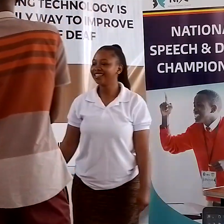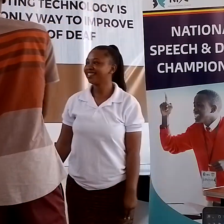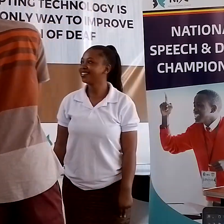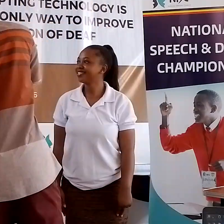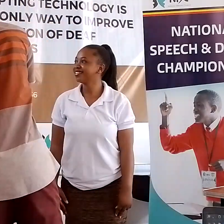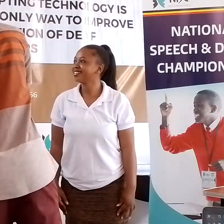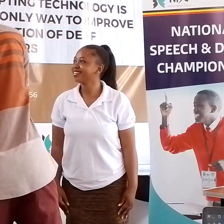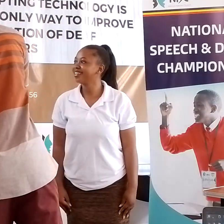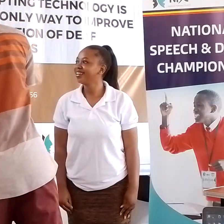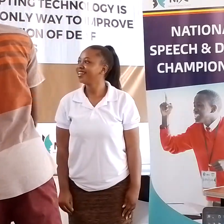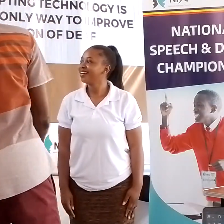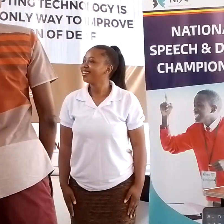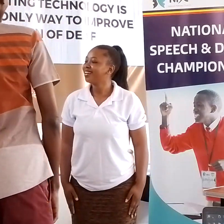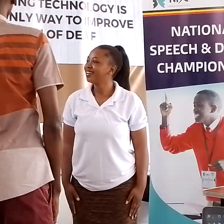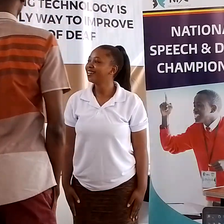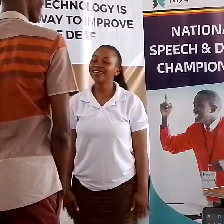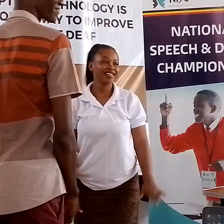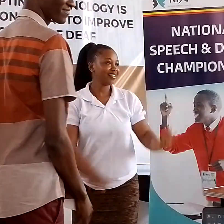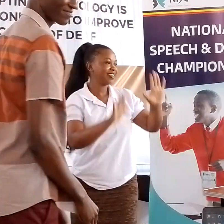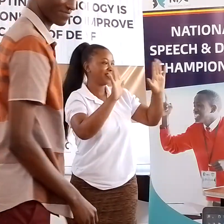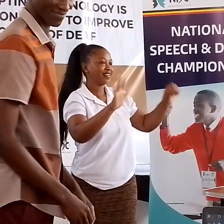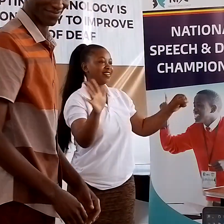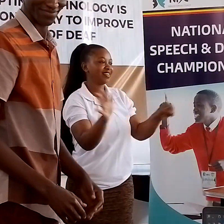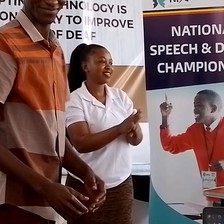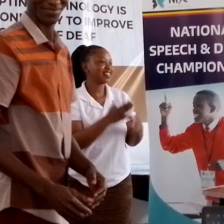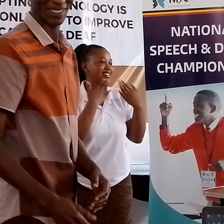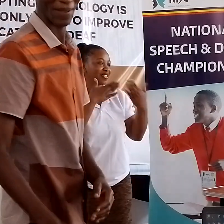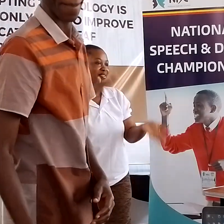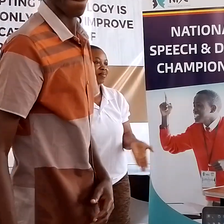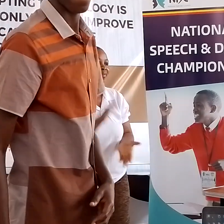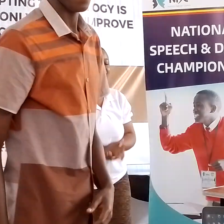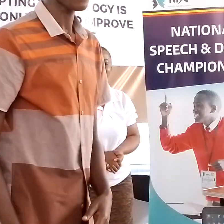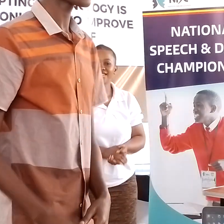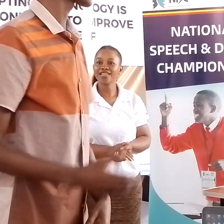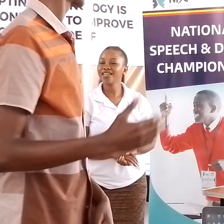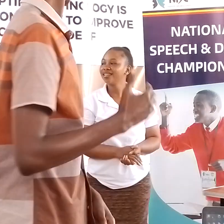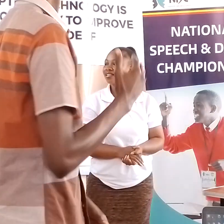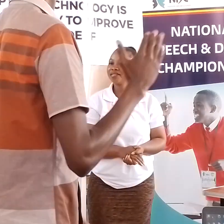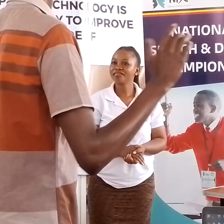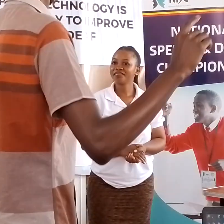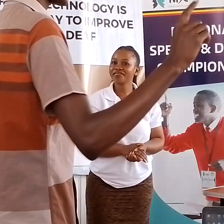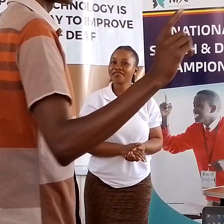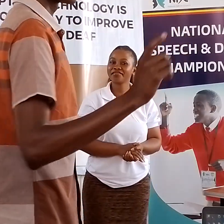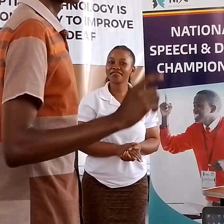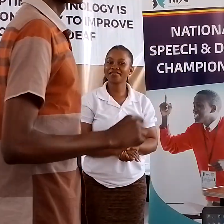Thank you. Wow. Thank you so much. And